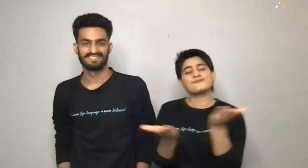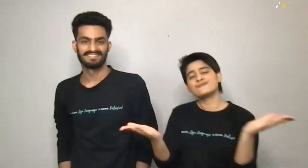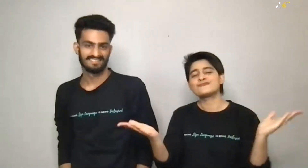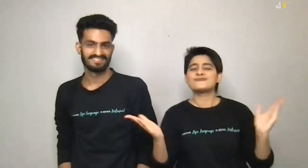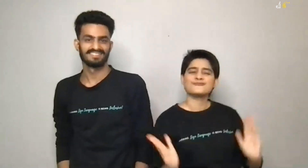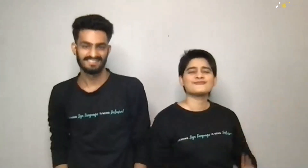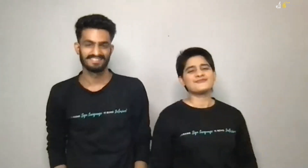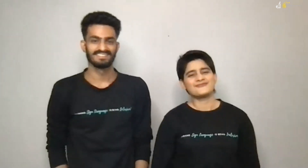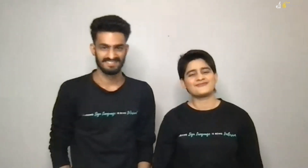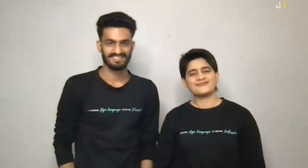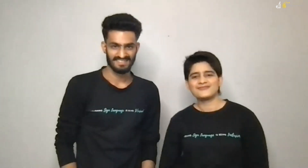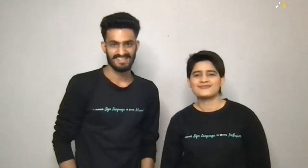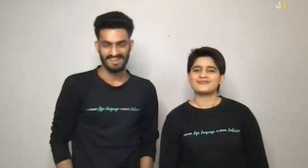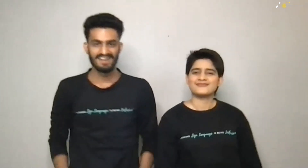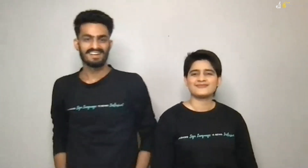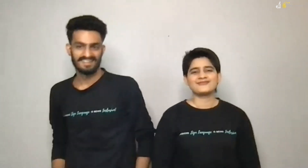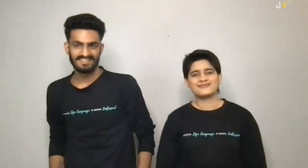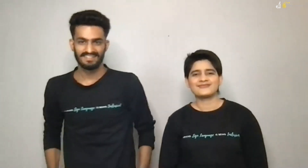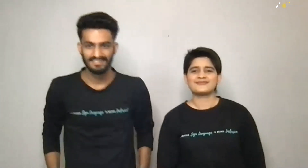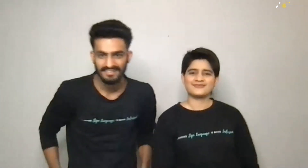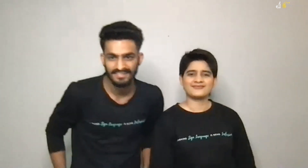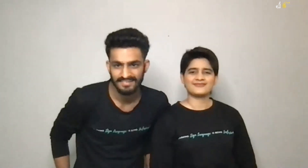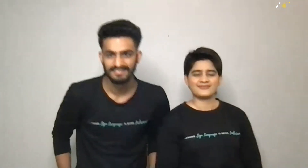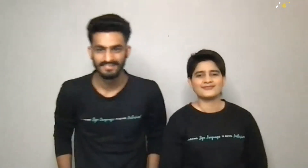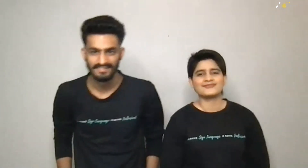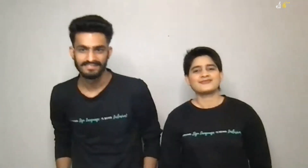teachers can teach you sign language, deaf teachers.